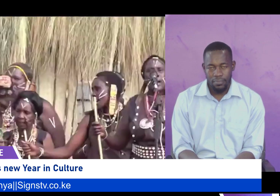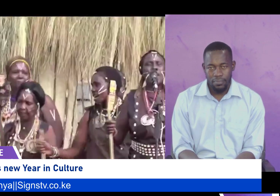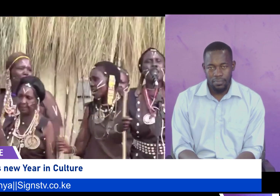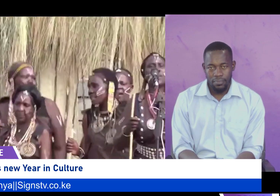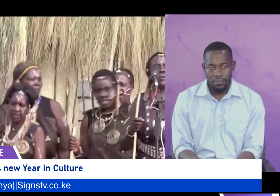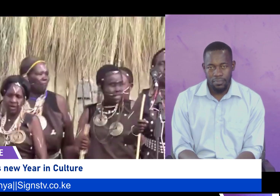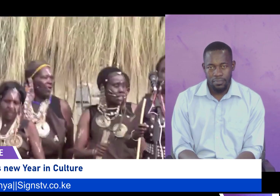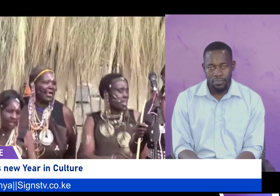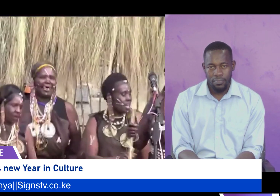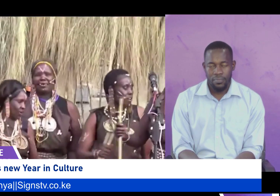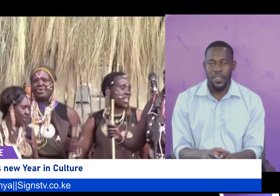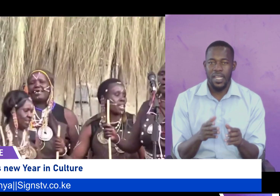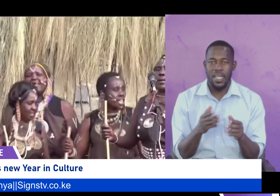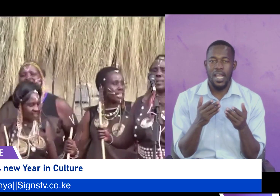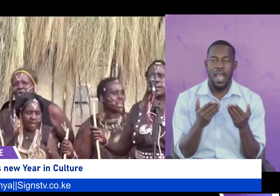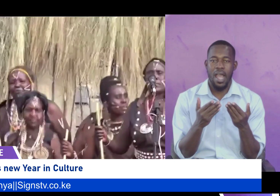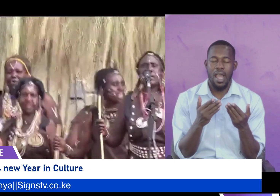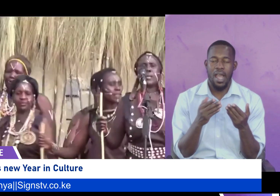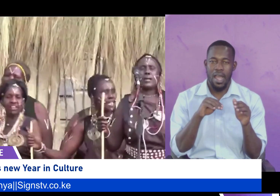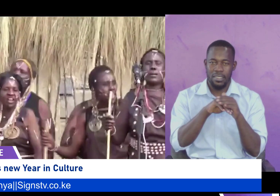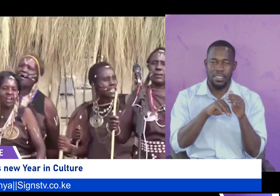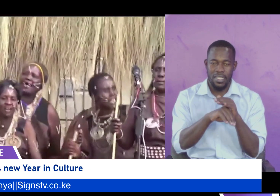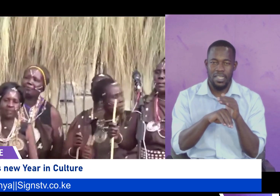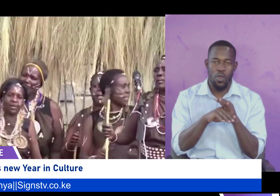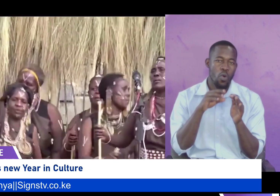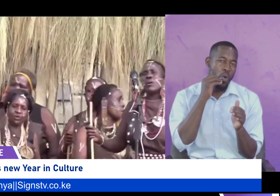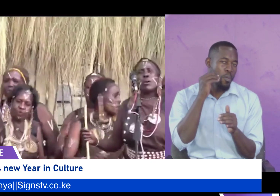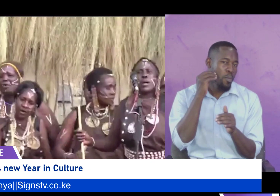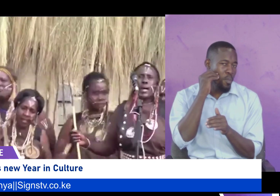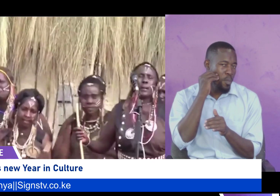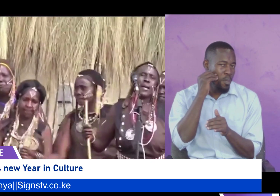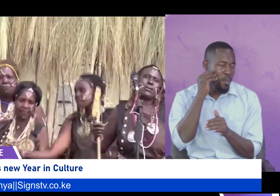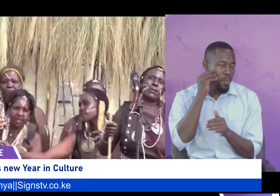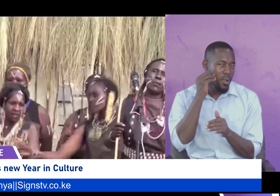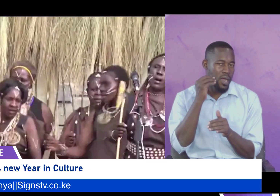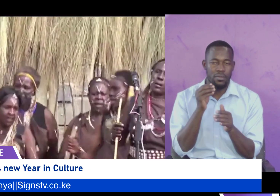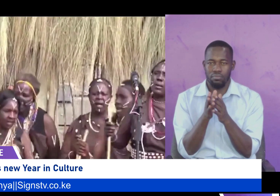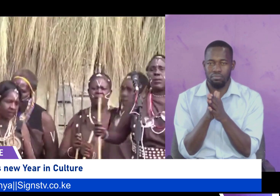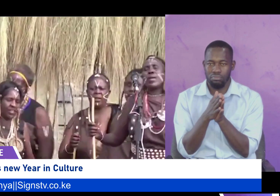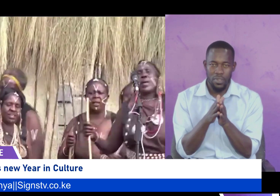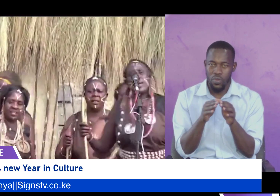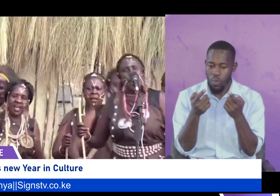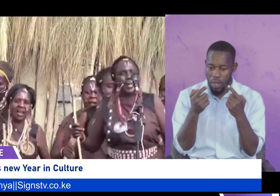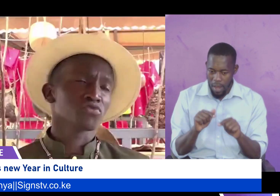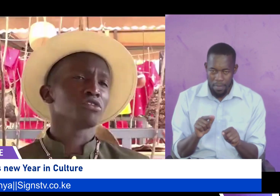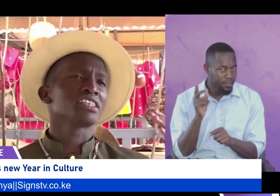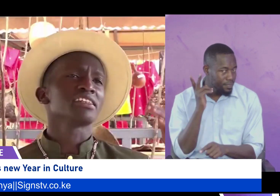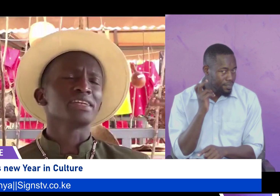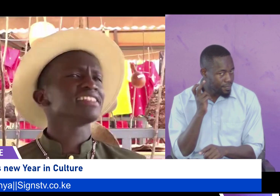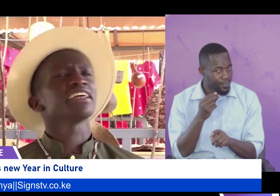It gives that homely vibe, that homely feeling. When you come and you listen to those songs, first of all, you start reminiscing